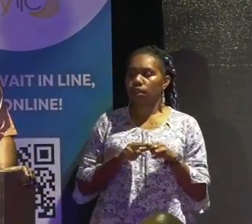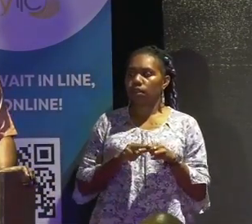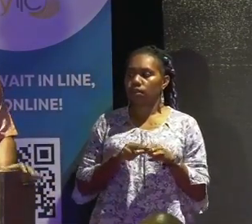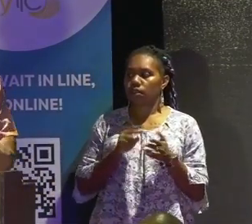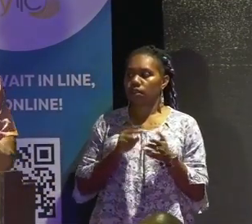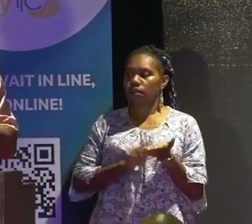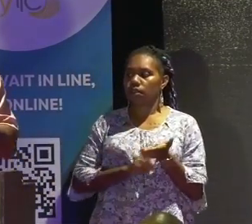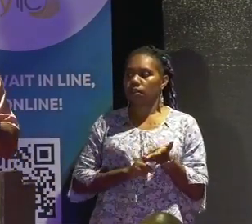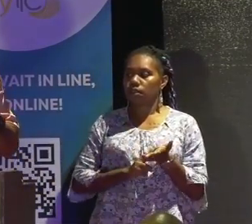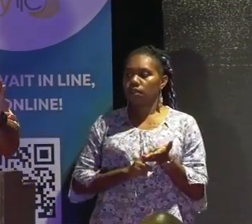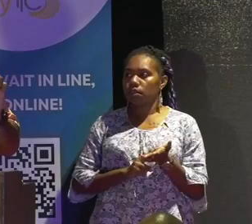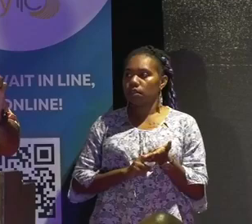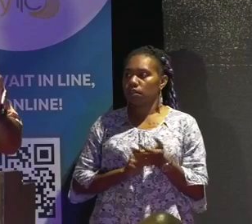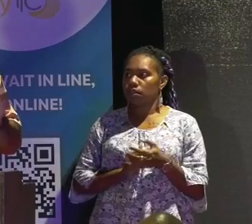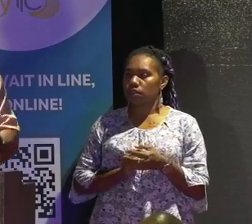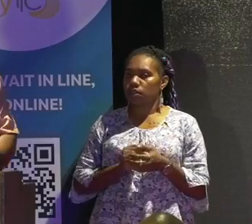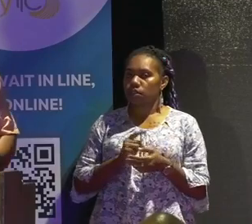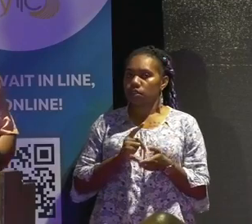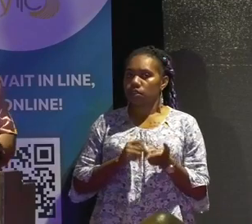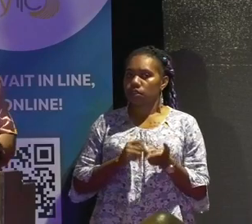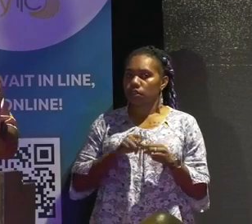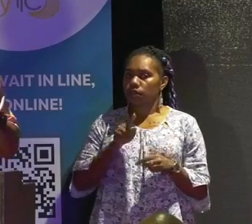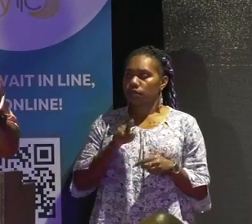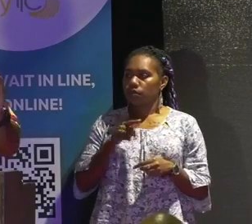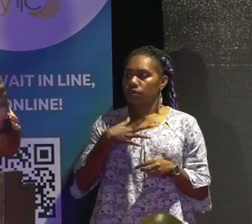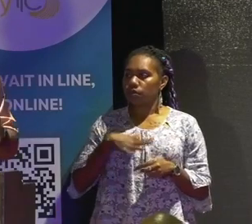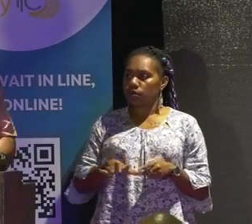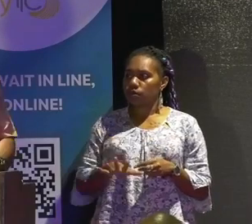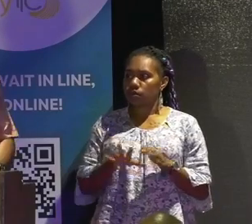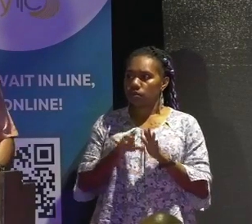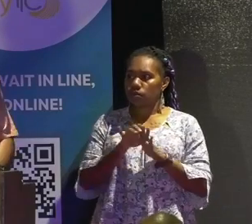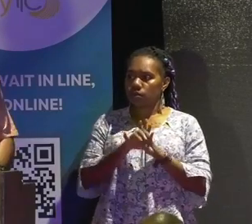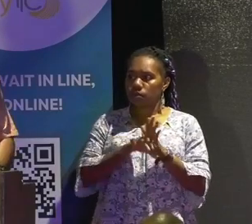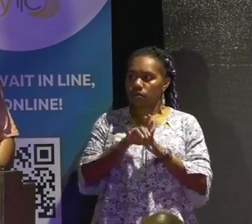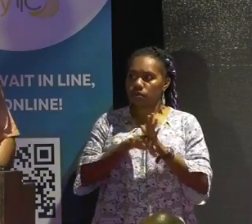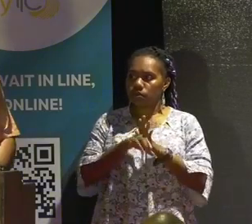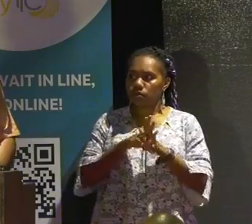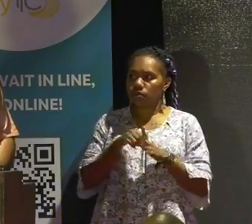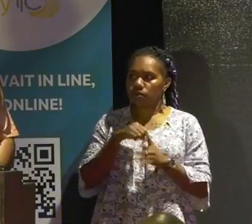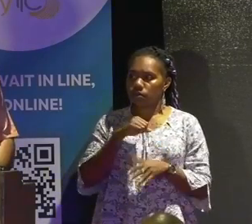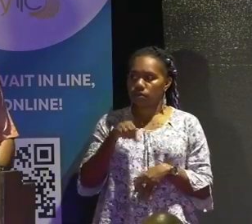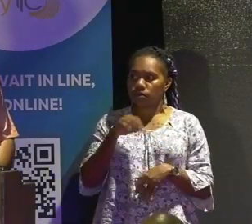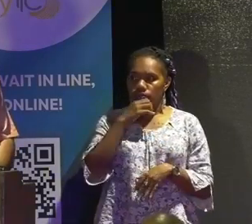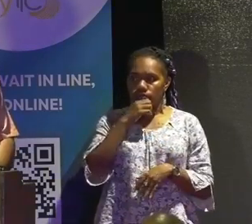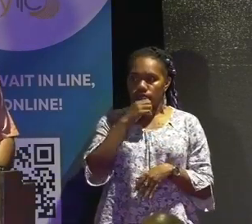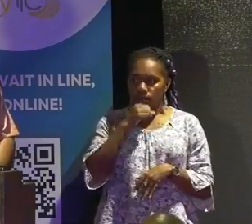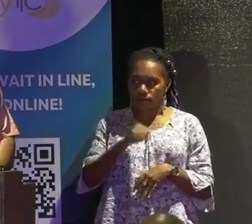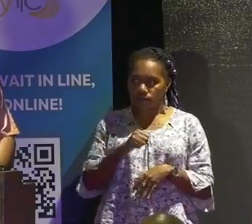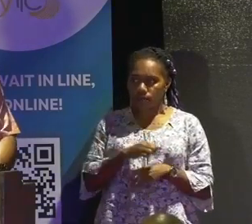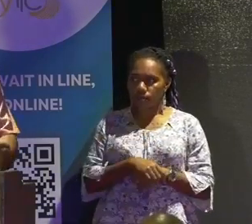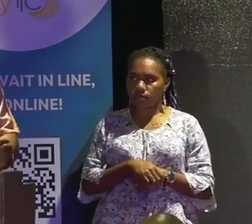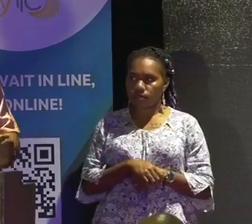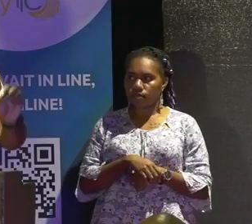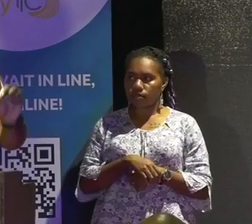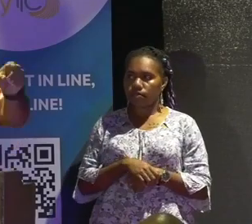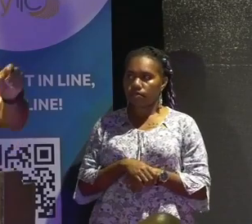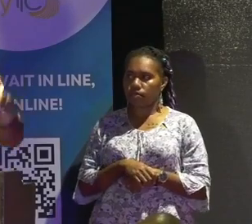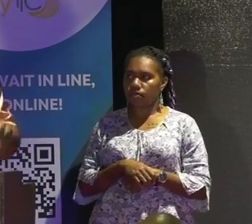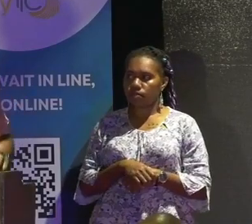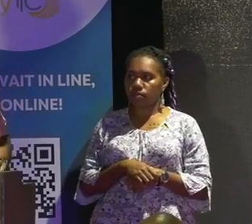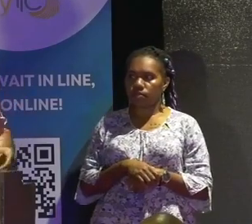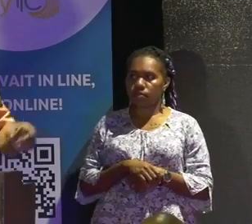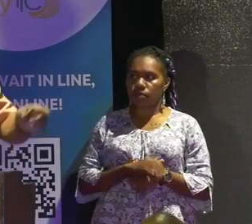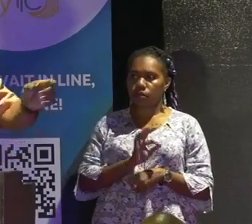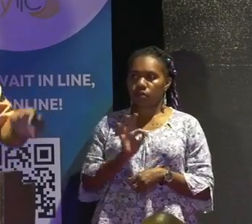confirm that, because it's computer is not a person. They don't have emotions. So you